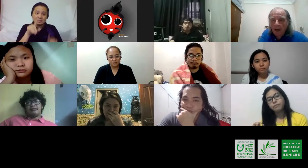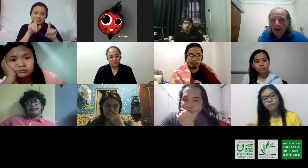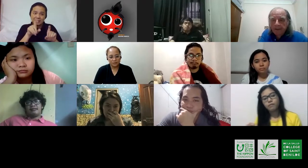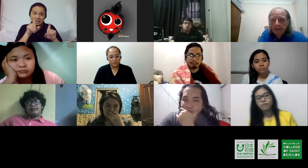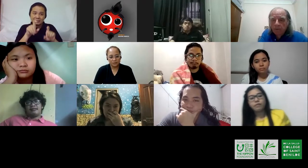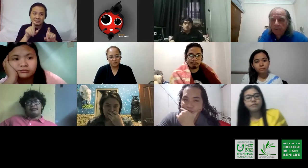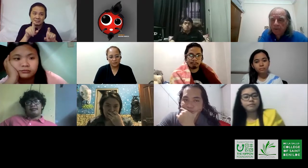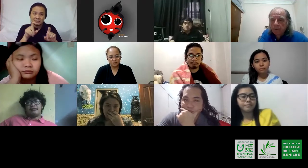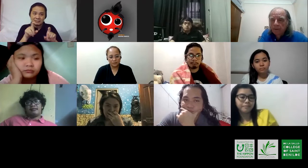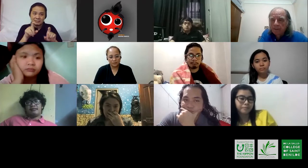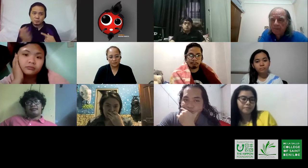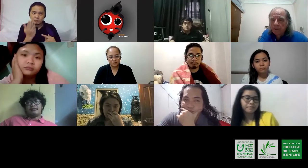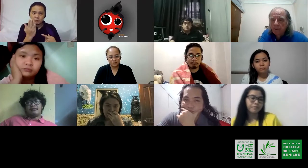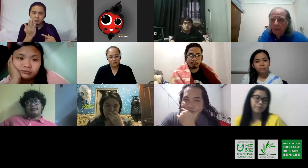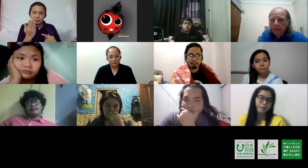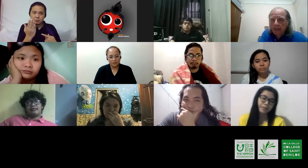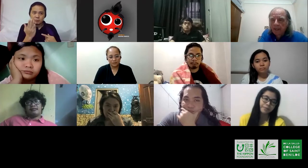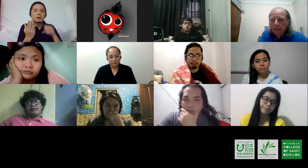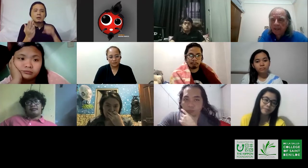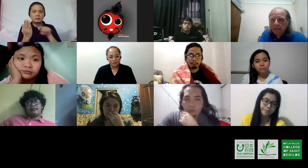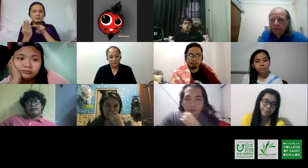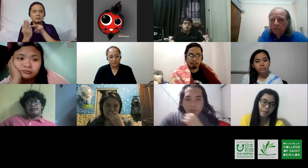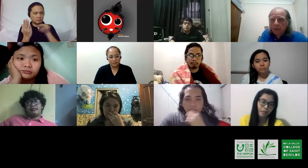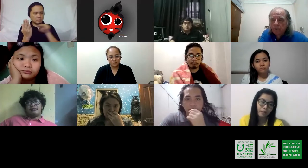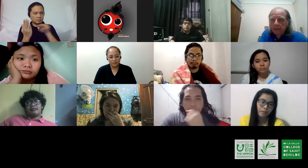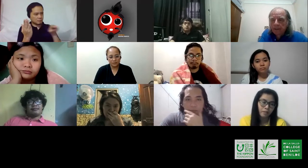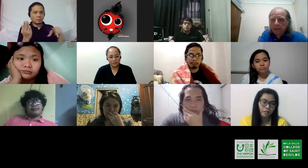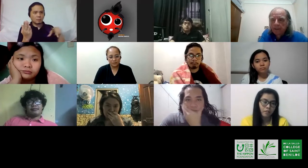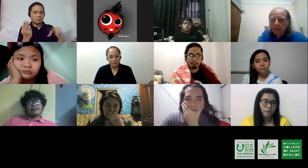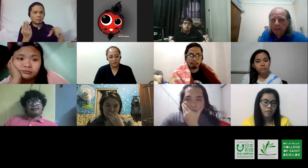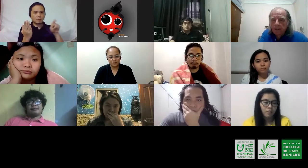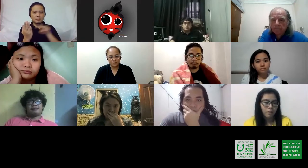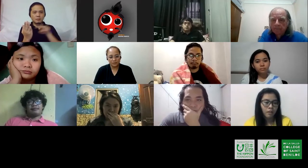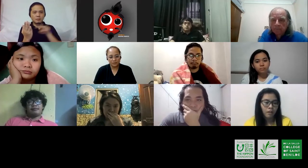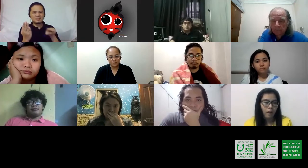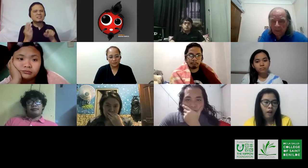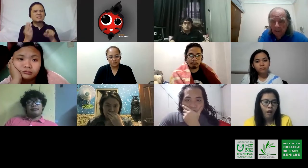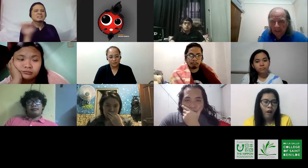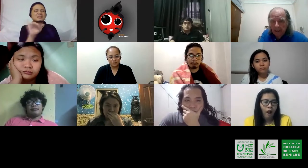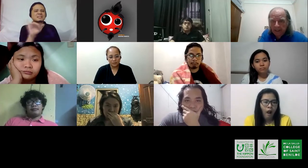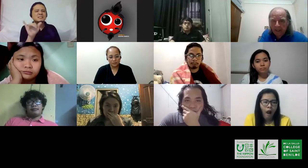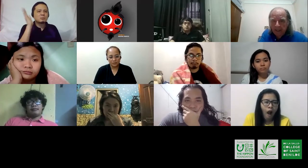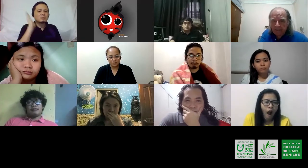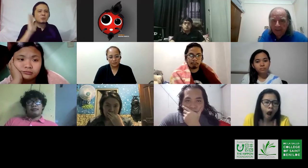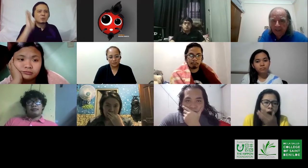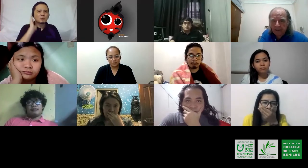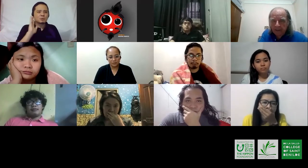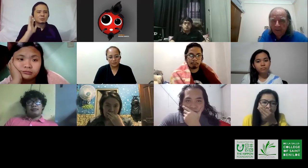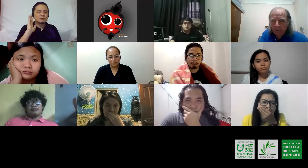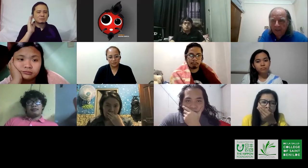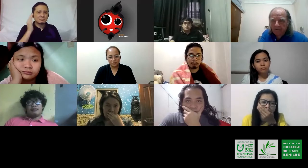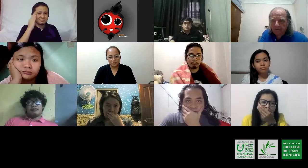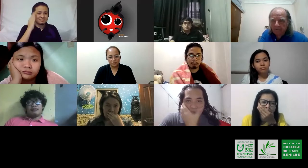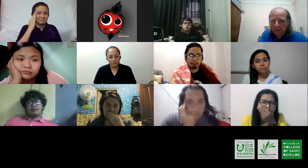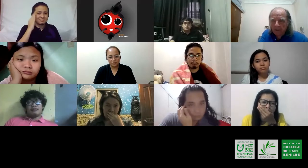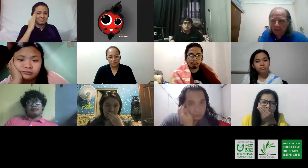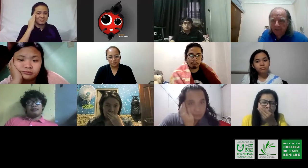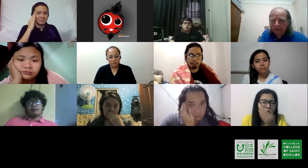I think we'll do it a similar way to what we did last time, in that you will have 3